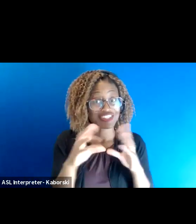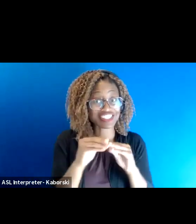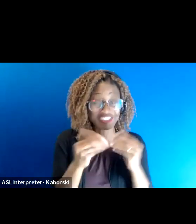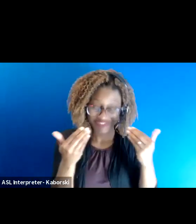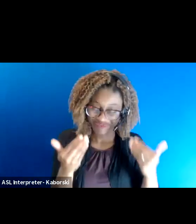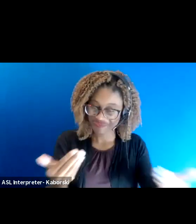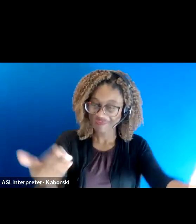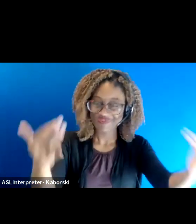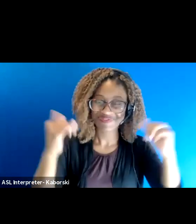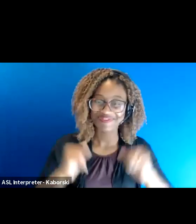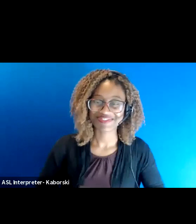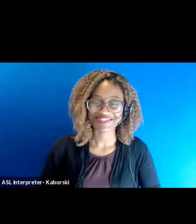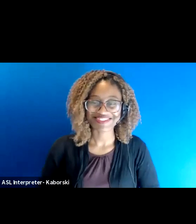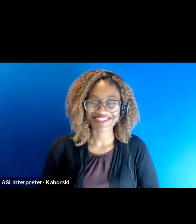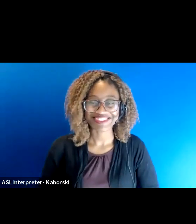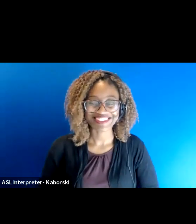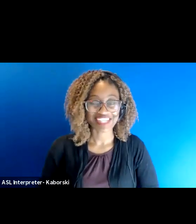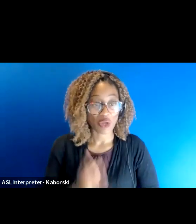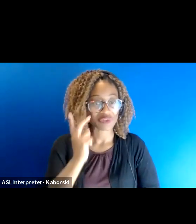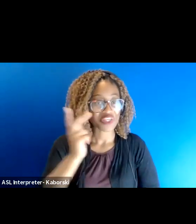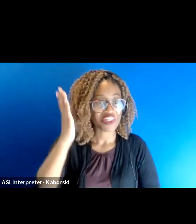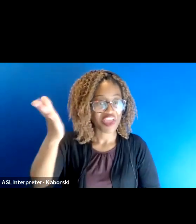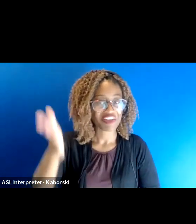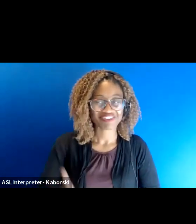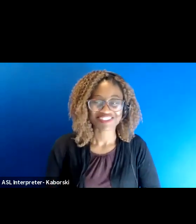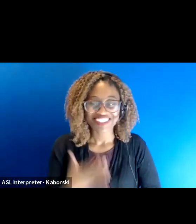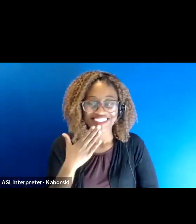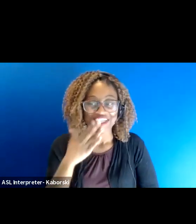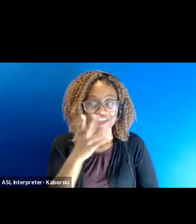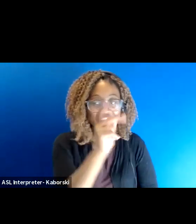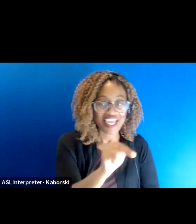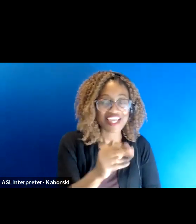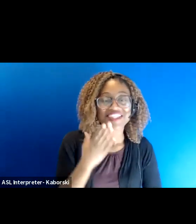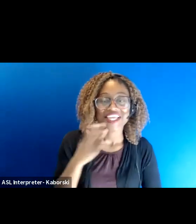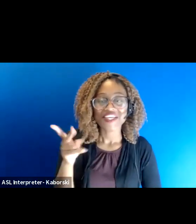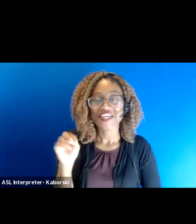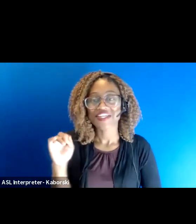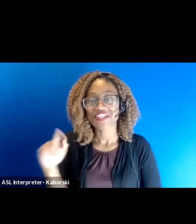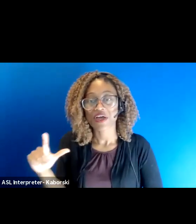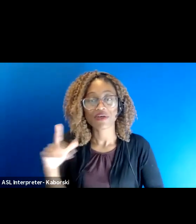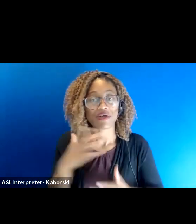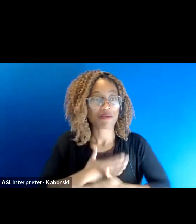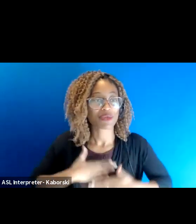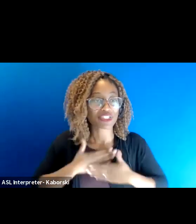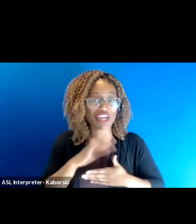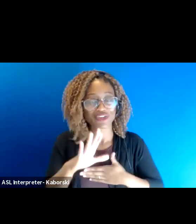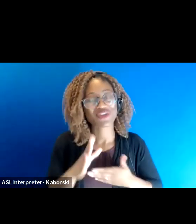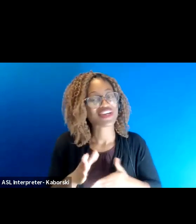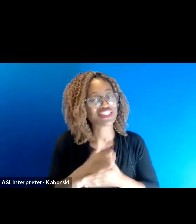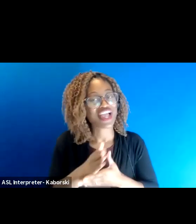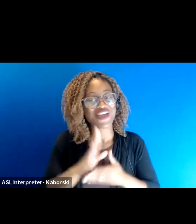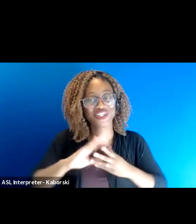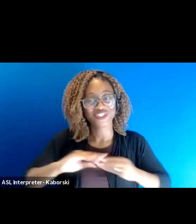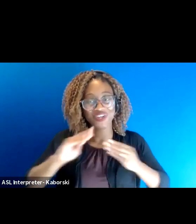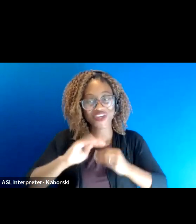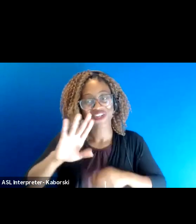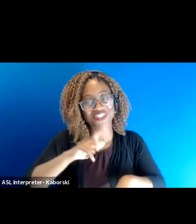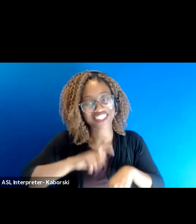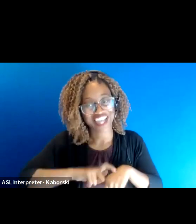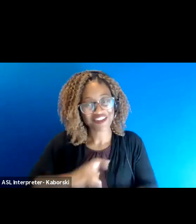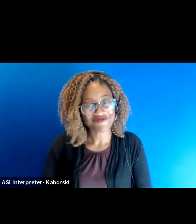to, go ahead and head out. Thank you, Ken and Kendall, again. I appreciate you sharing your stories and your time.